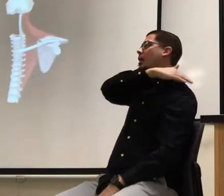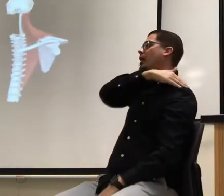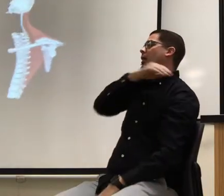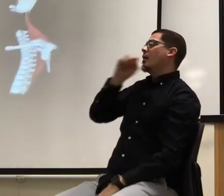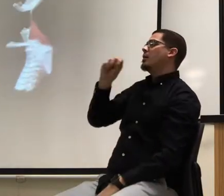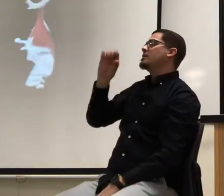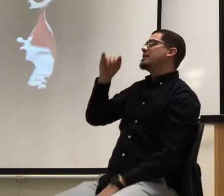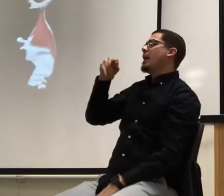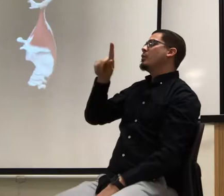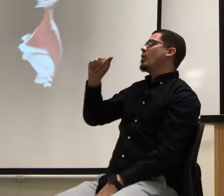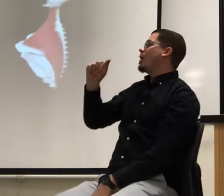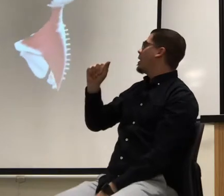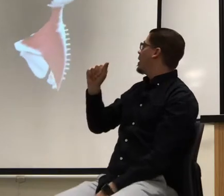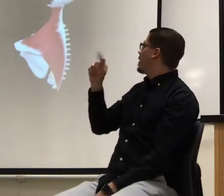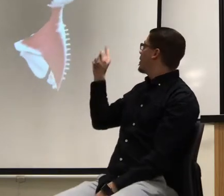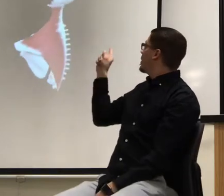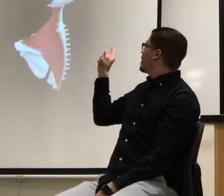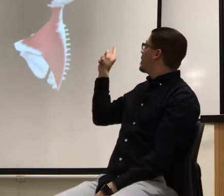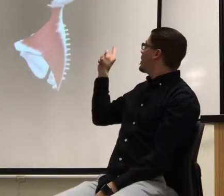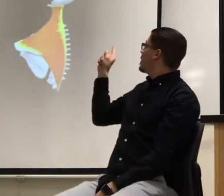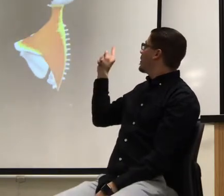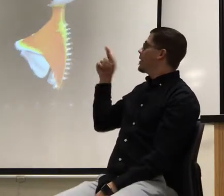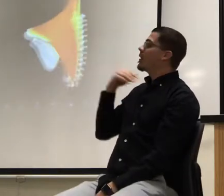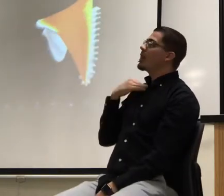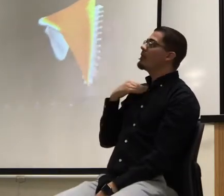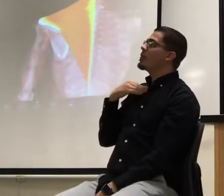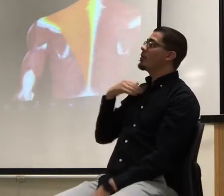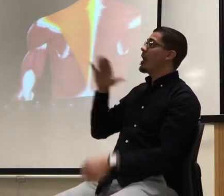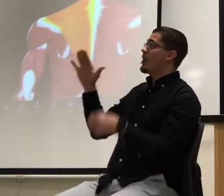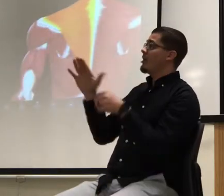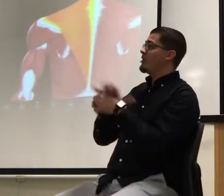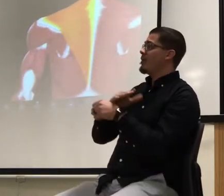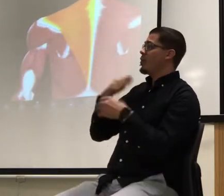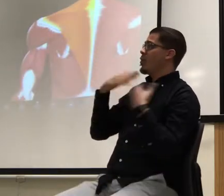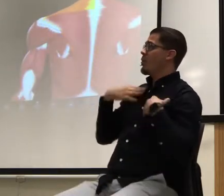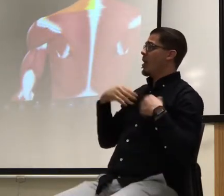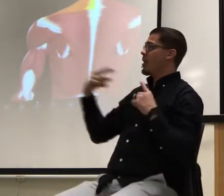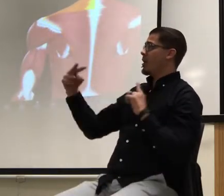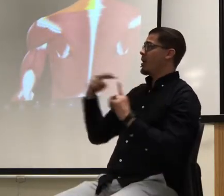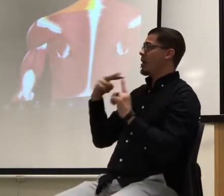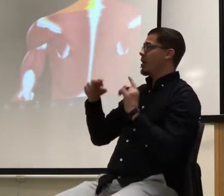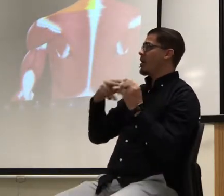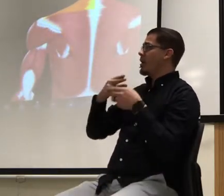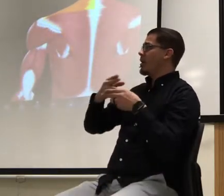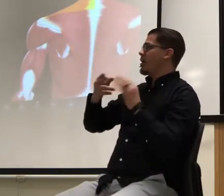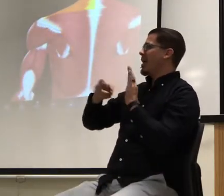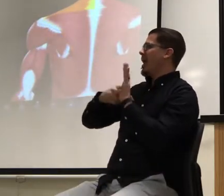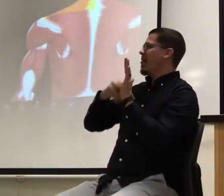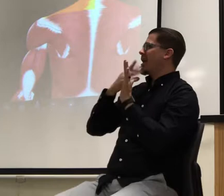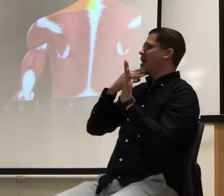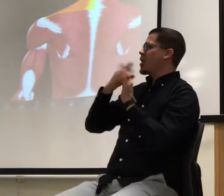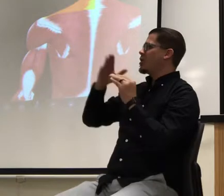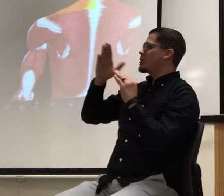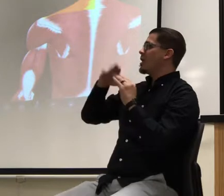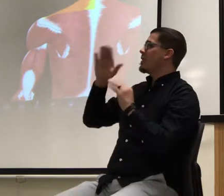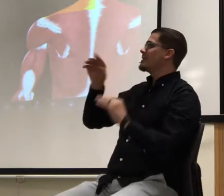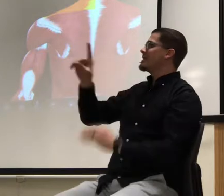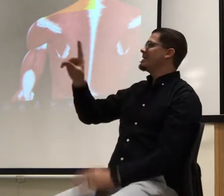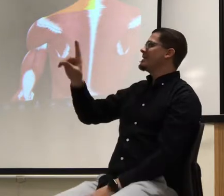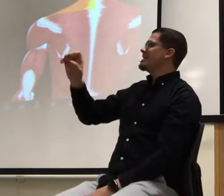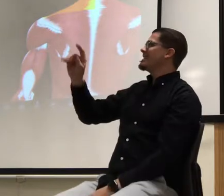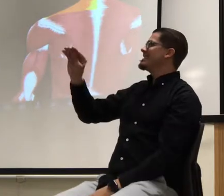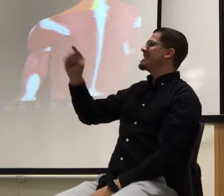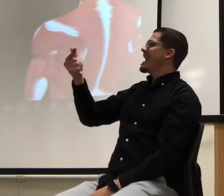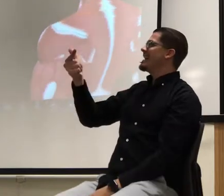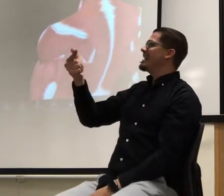the clavicle there. So let me go back to the full body view and just highlight this top part. They call this the descending part of